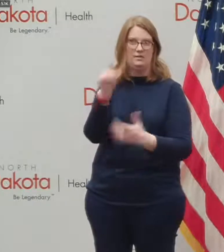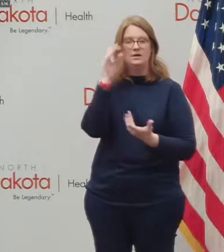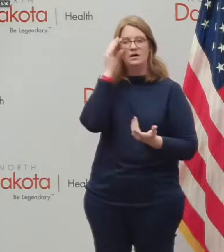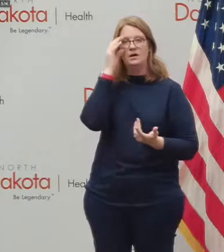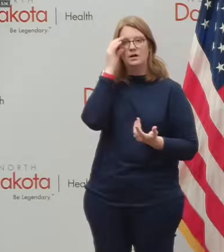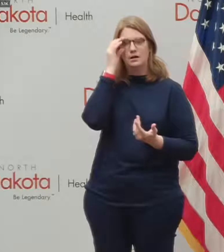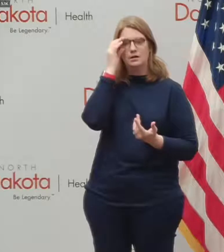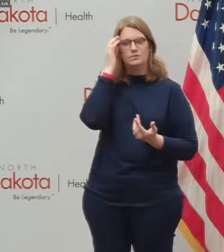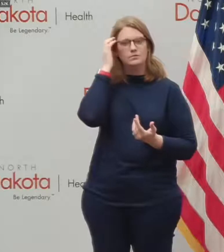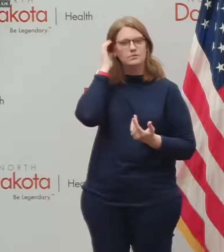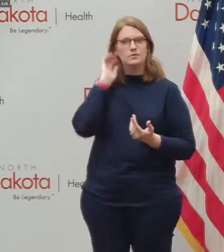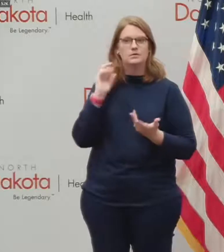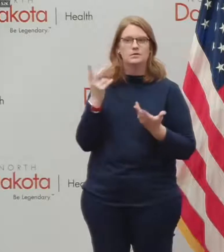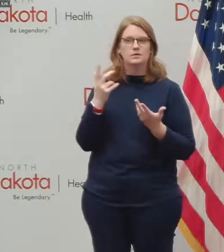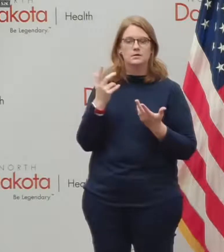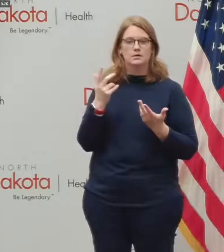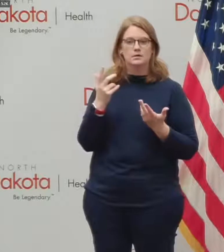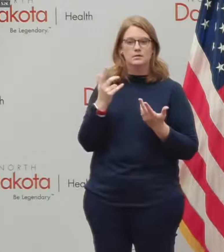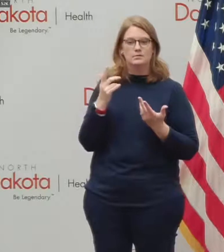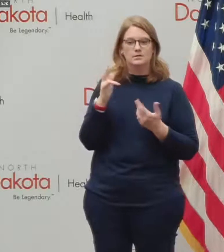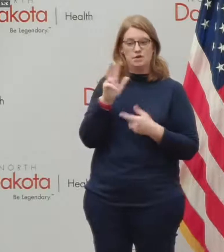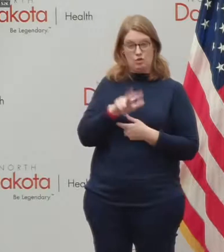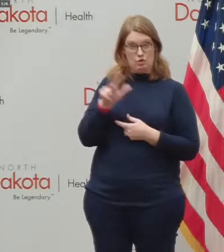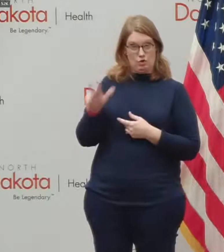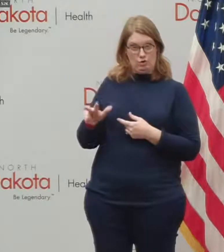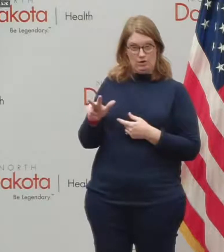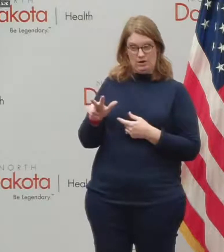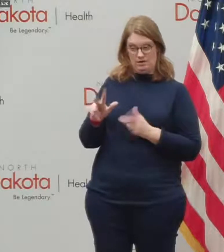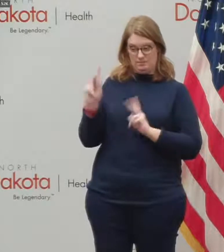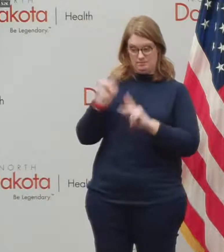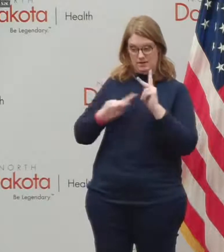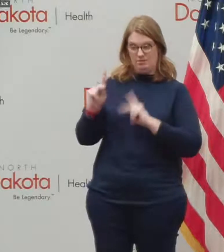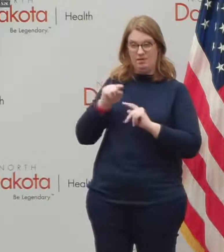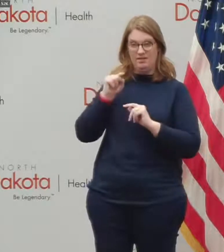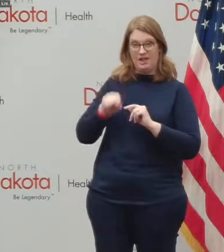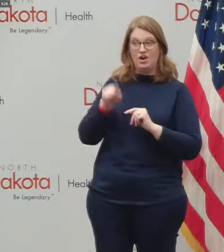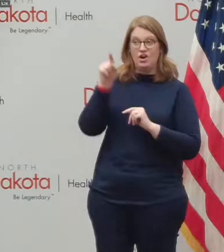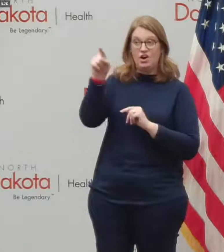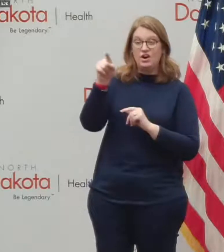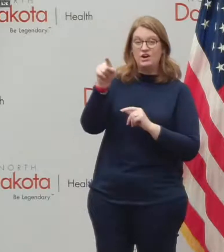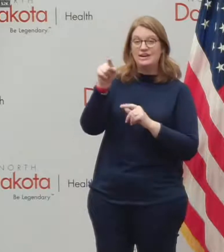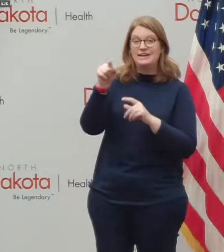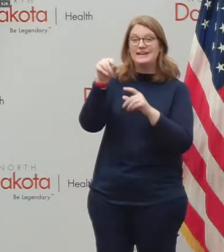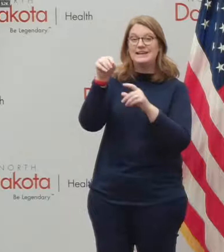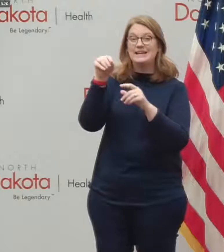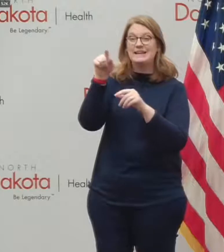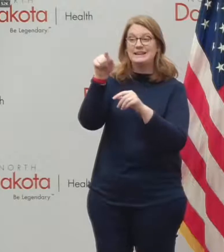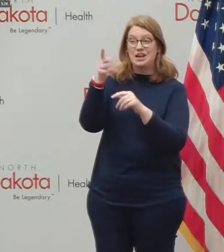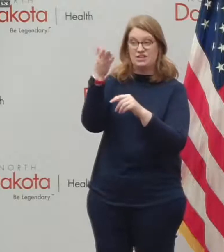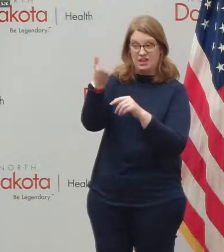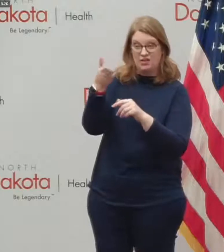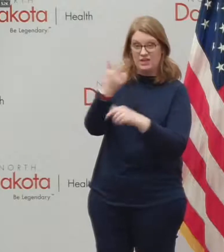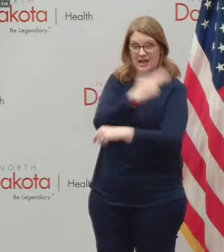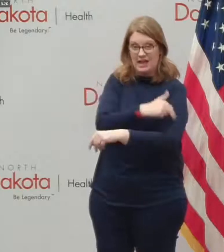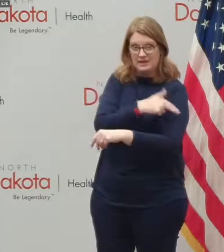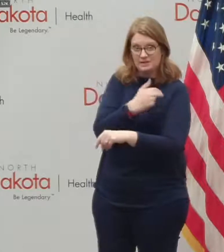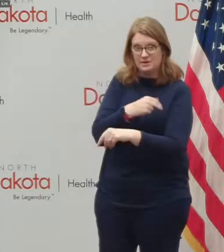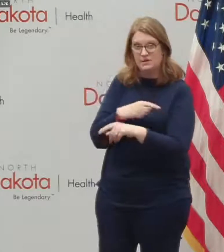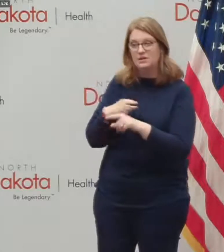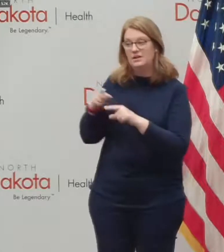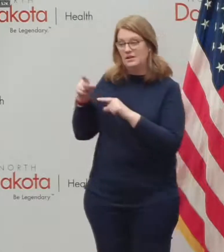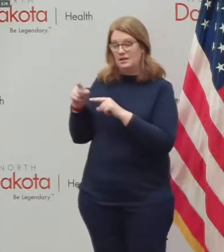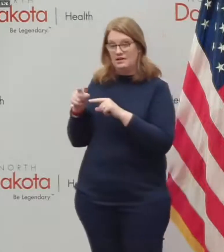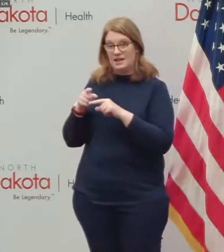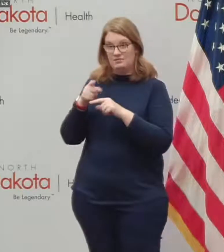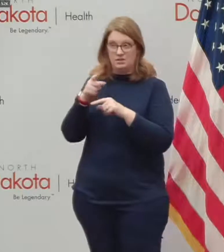folks, 383 total, that are in the hospital that are with COVID. 254 were admitted due to